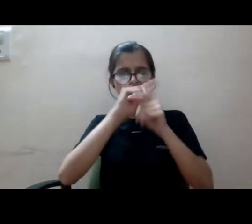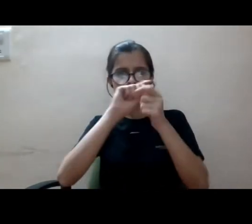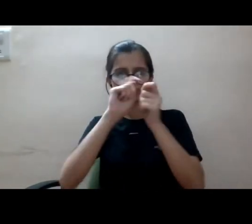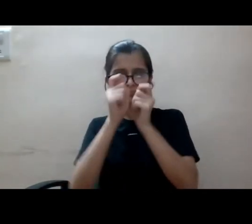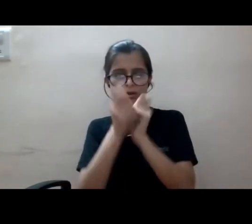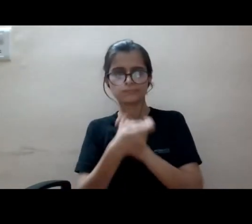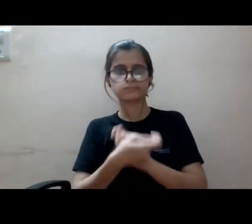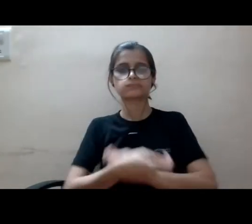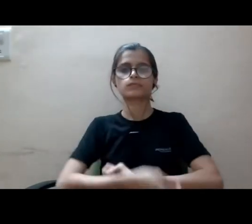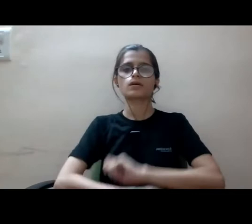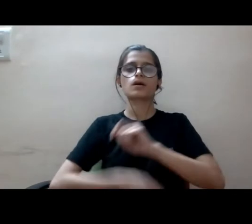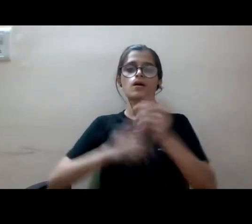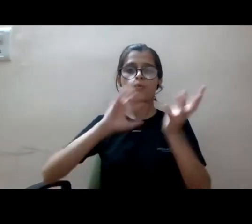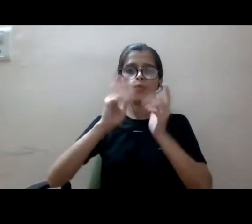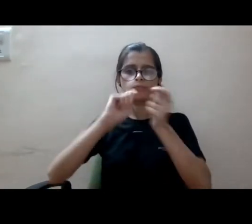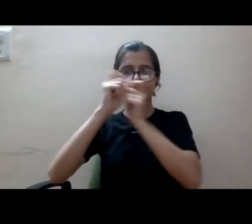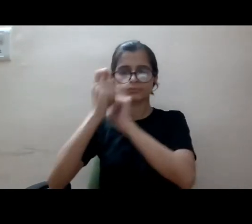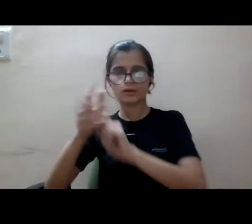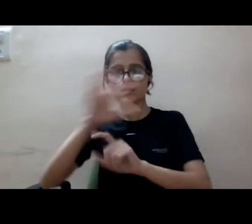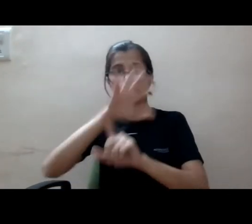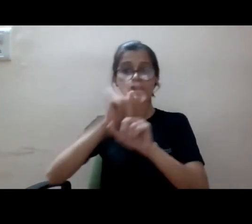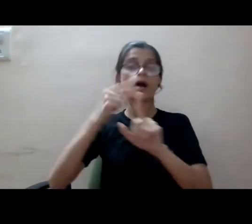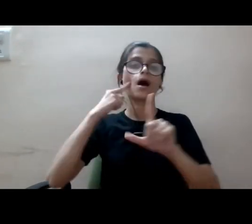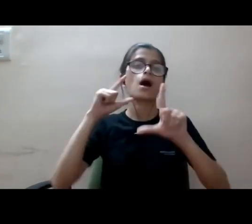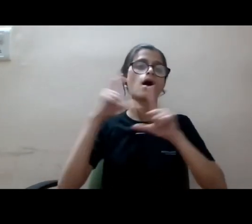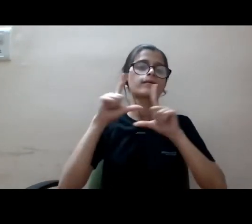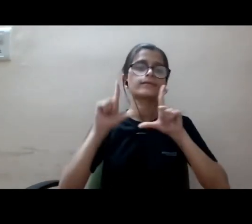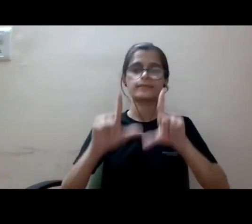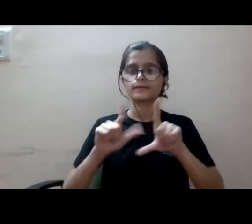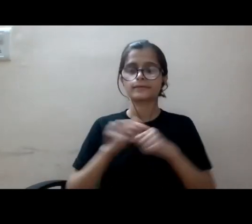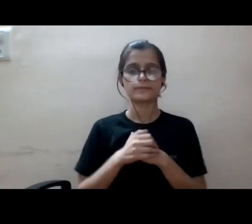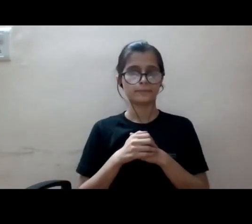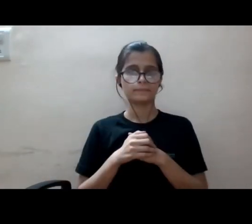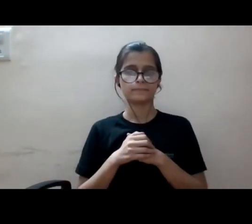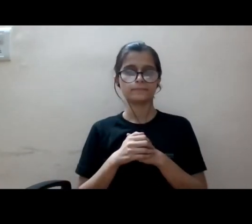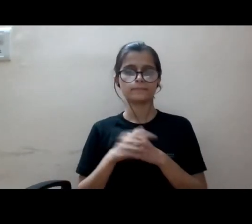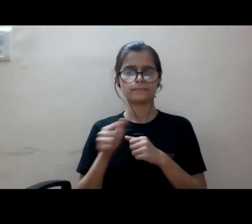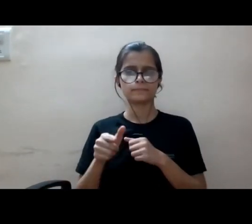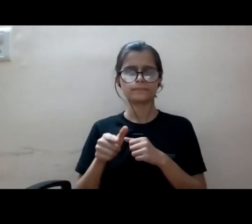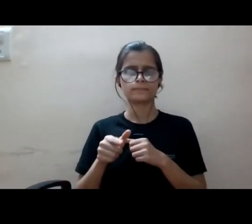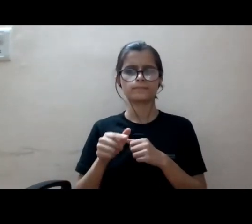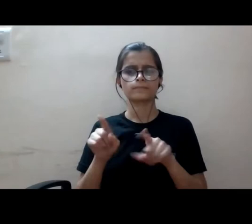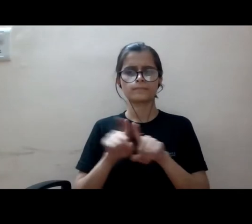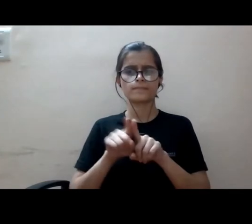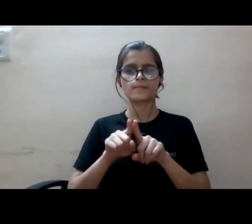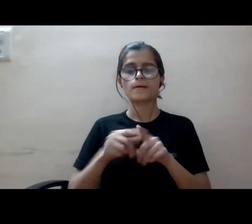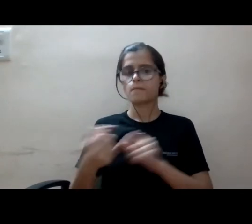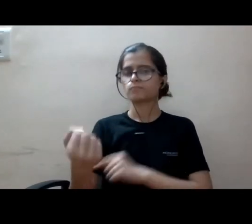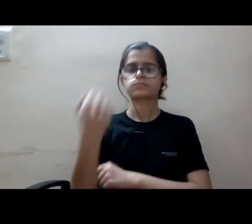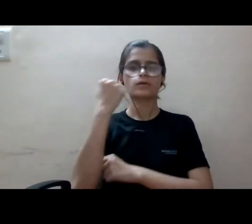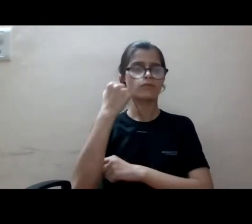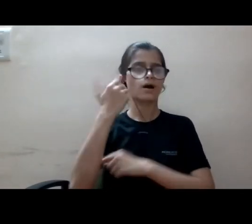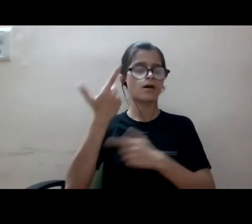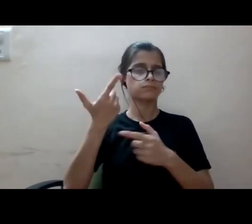order." Culture and identity. The rise of identity politics and